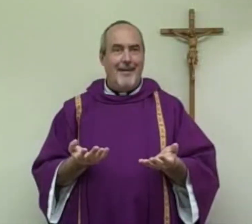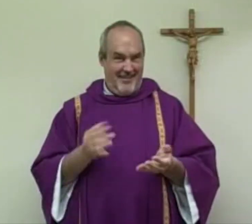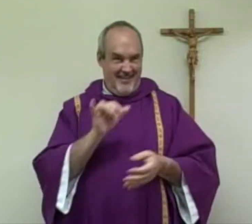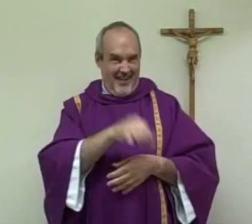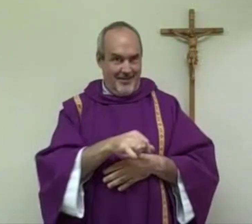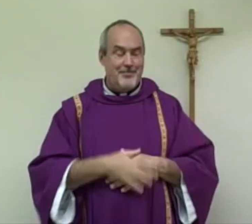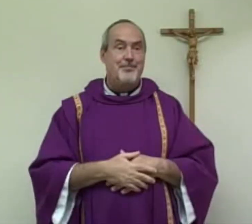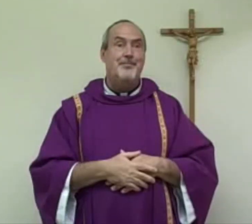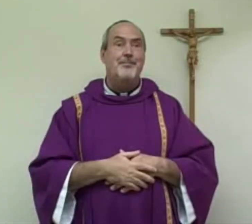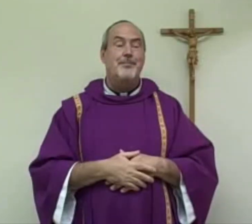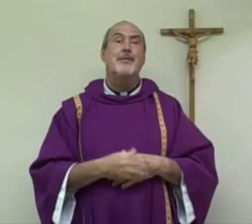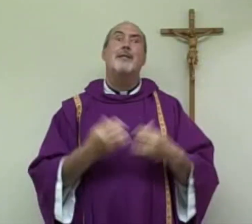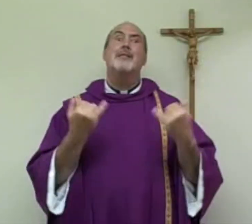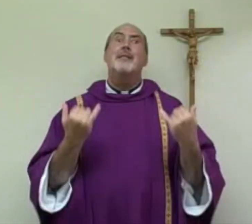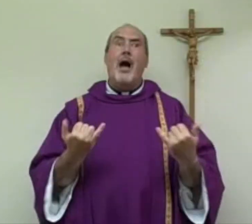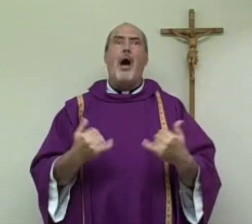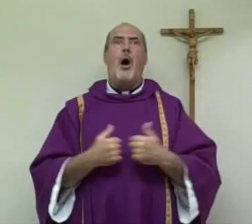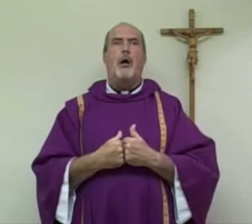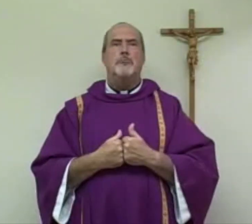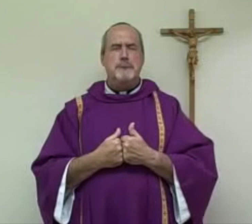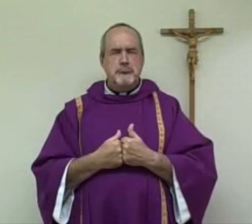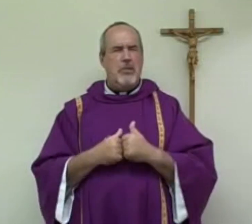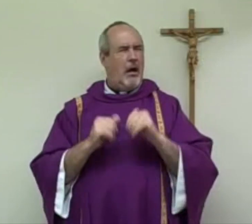and to your faith, just like the one I shared.